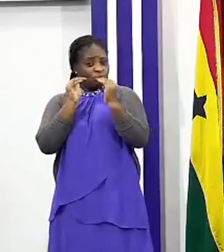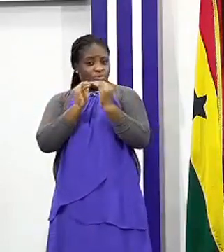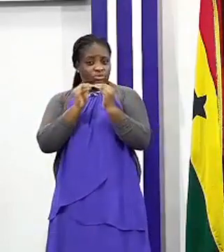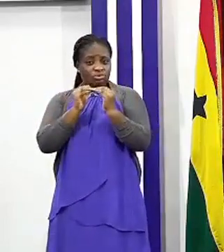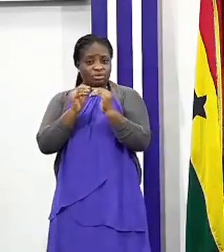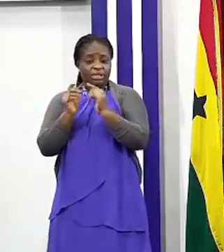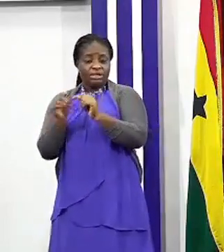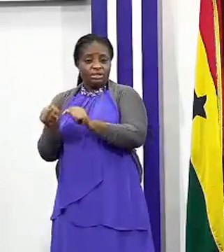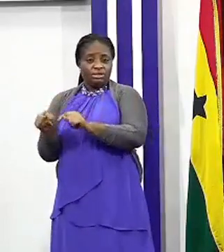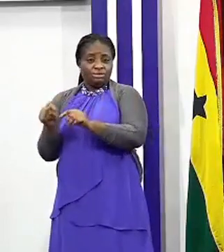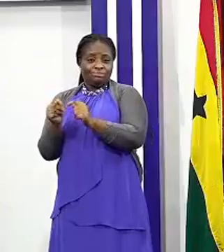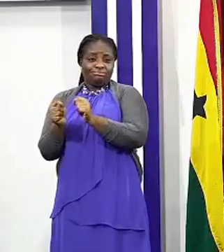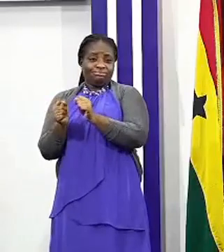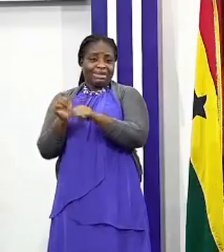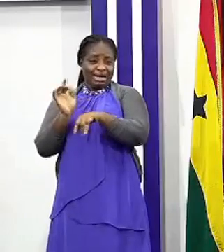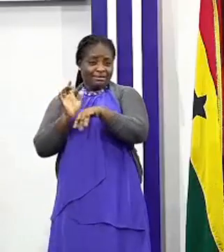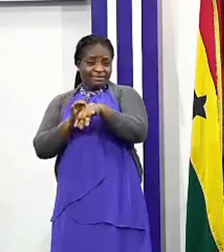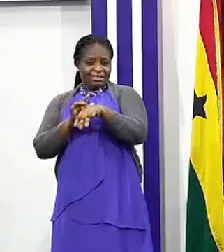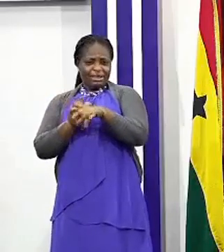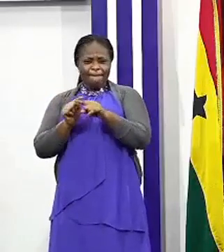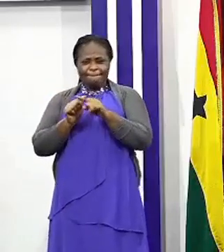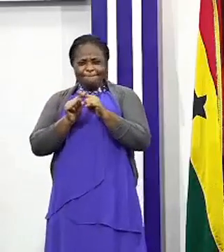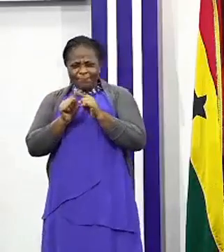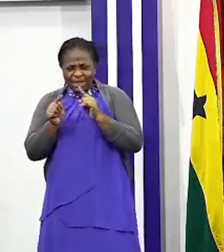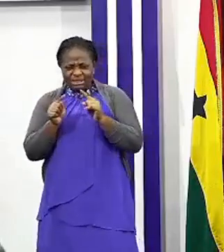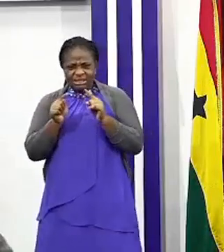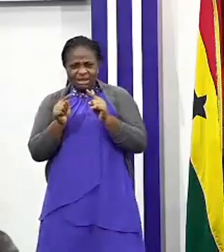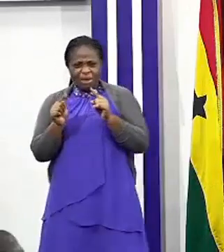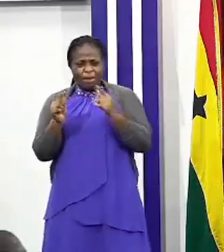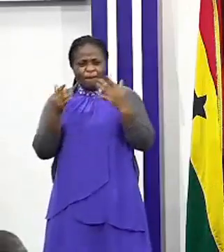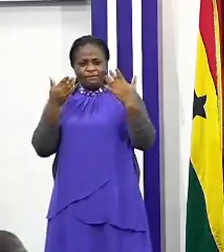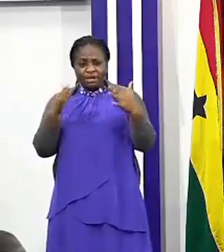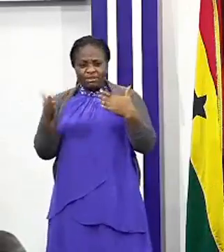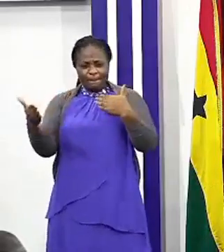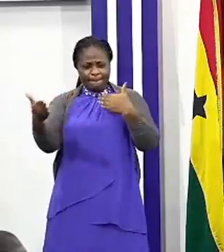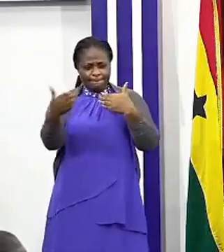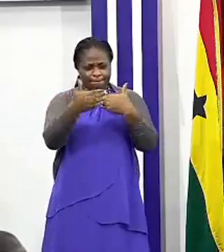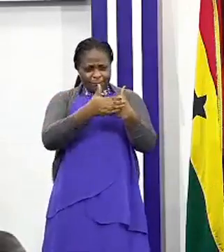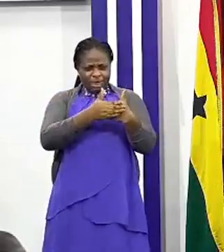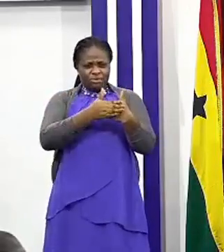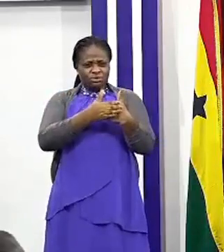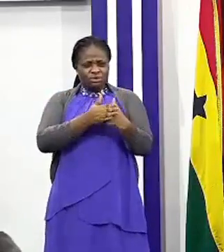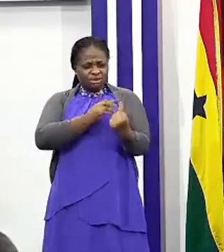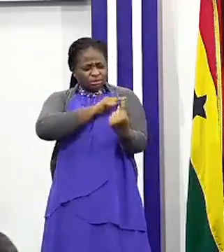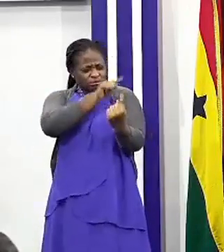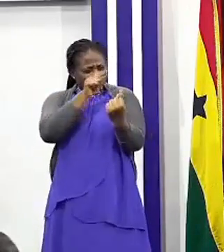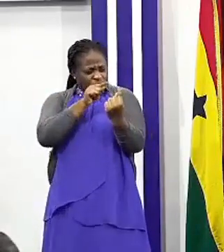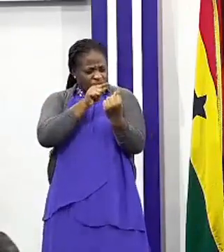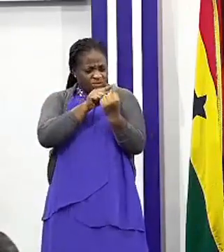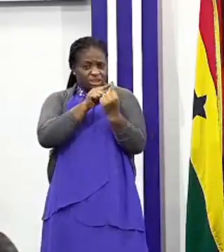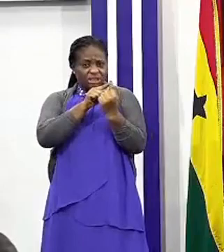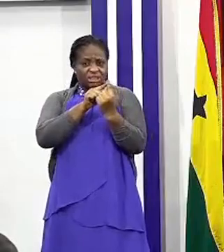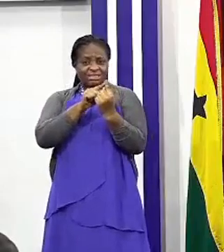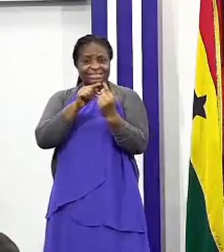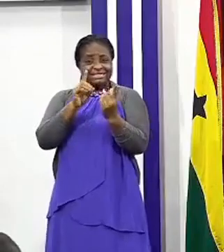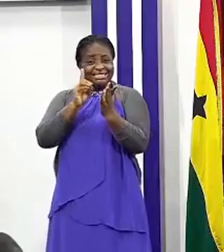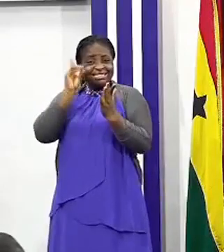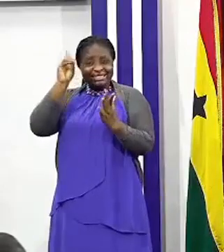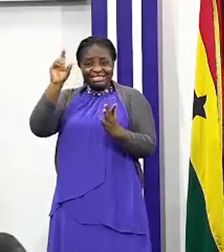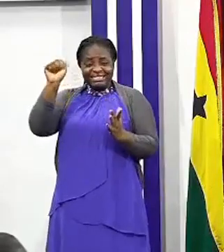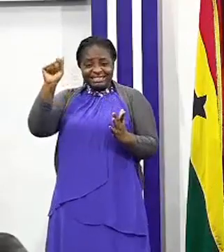transmission. You will have to extrapolate back to the actual date that the sample was